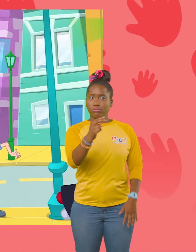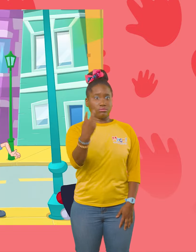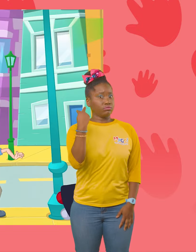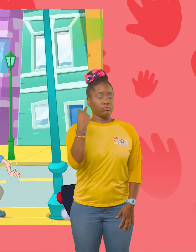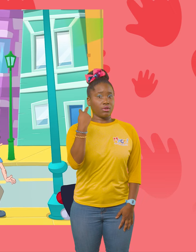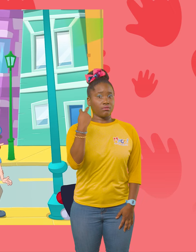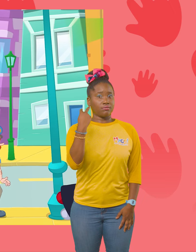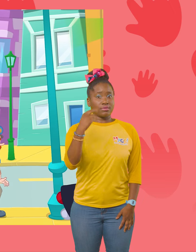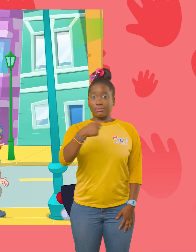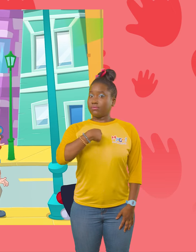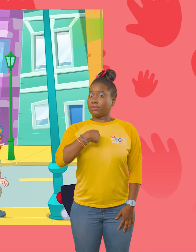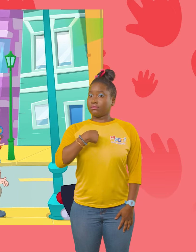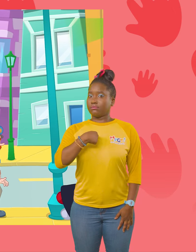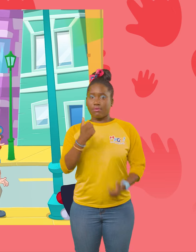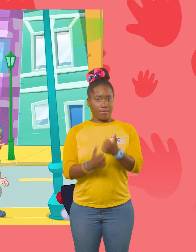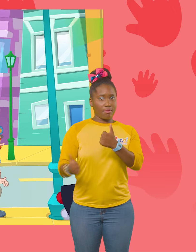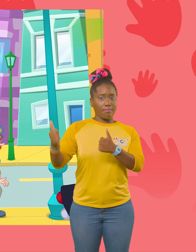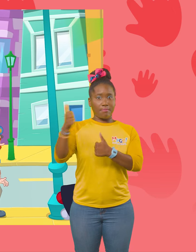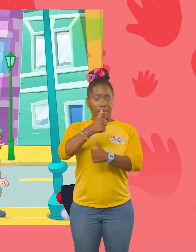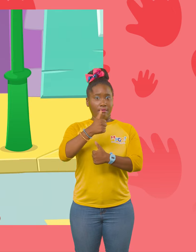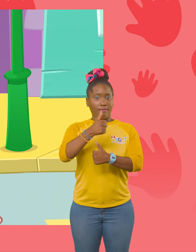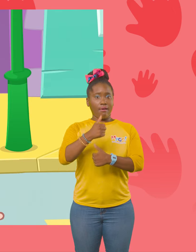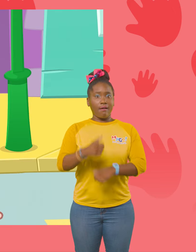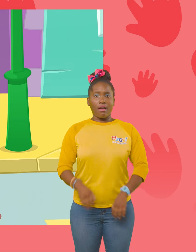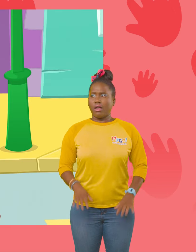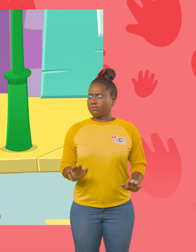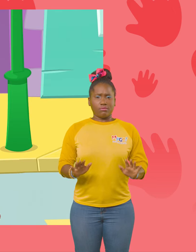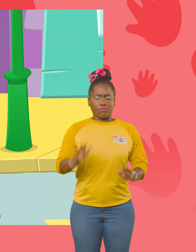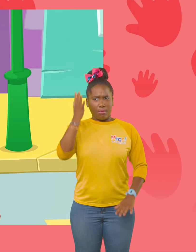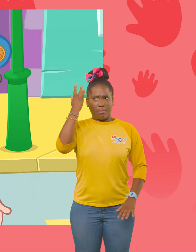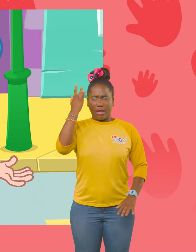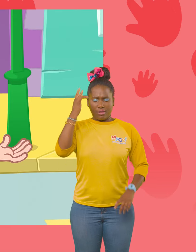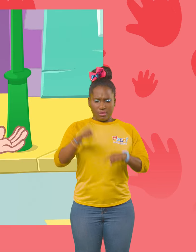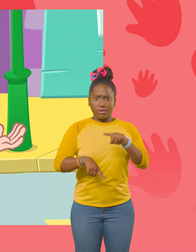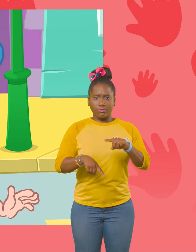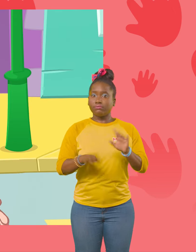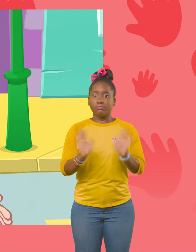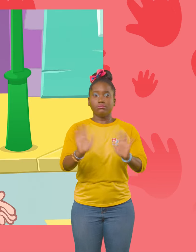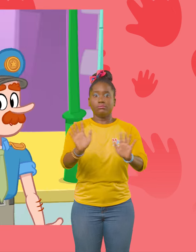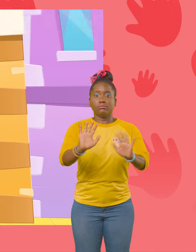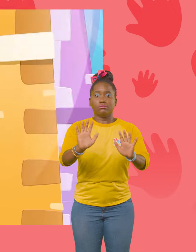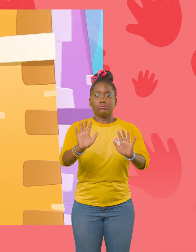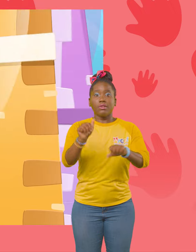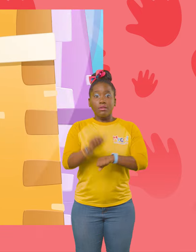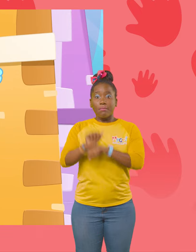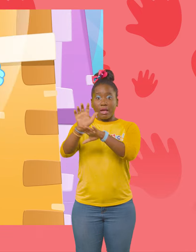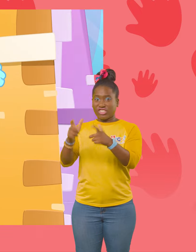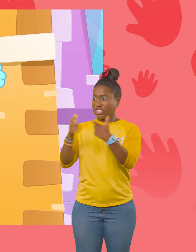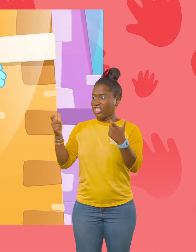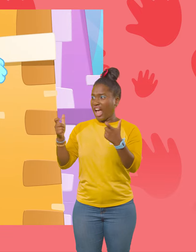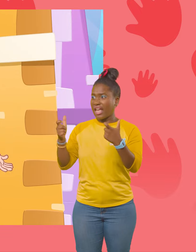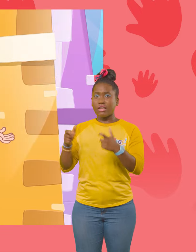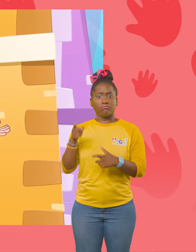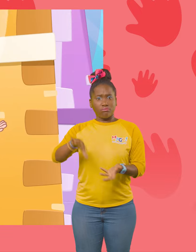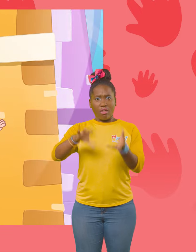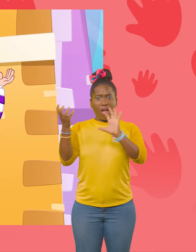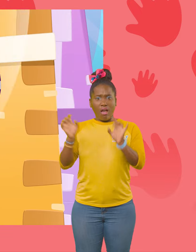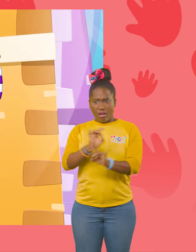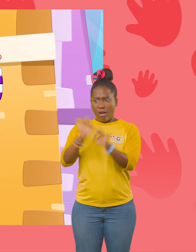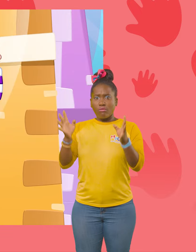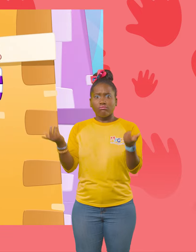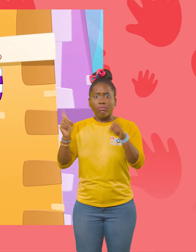don't turn around. It's me, the mayor. What? Why can't I? There is no time. The mountain giant is